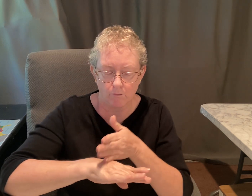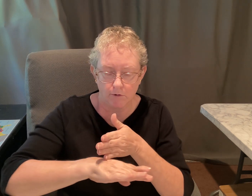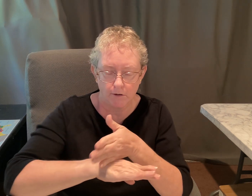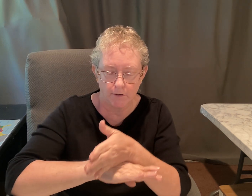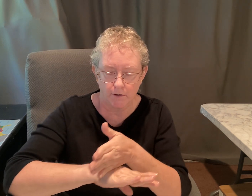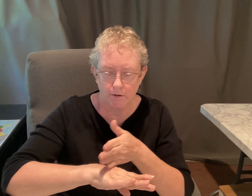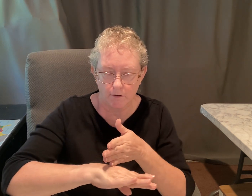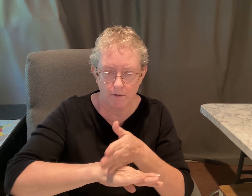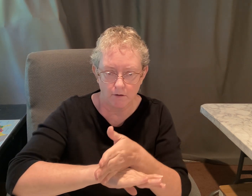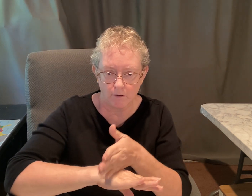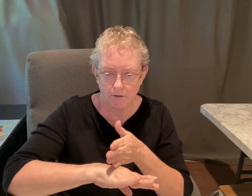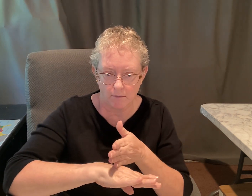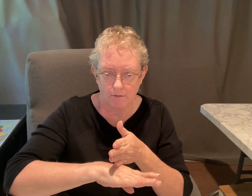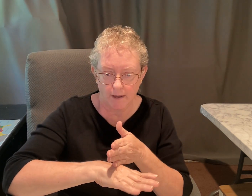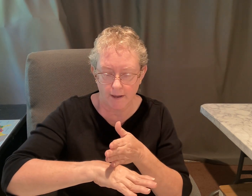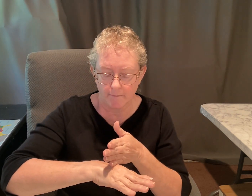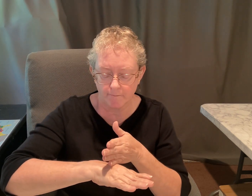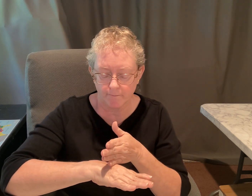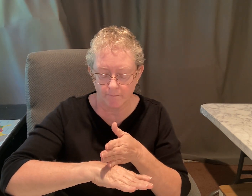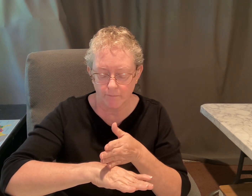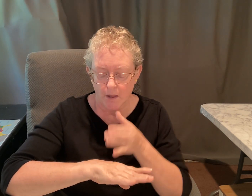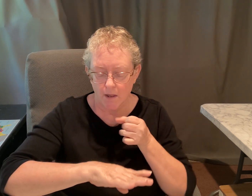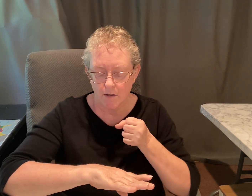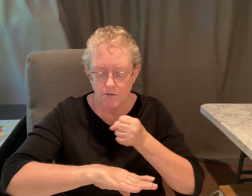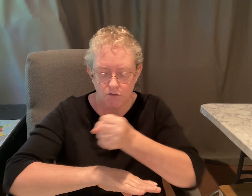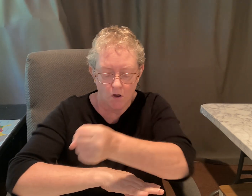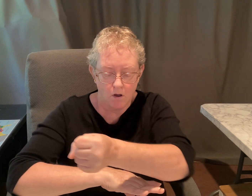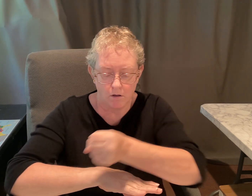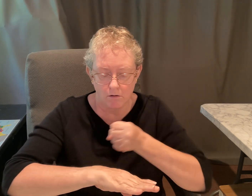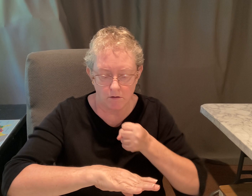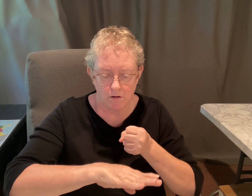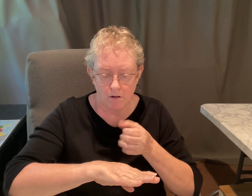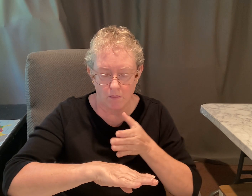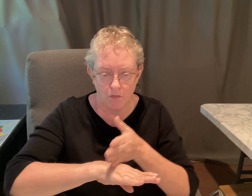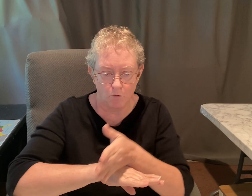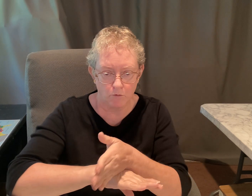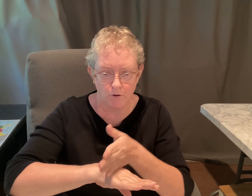Wood. Okay. Saw the wood.